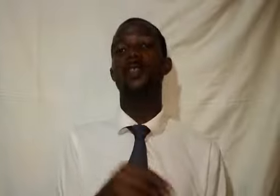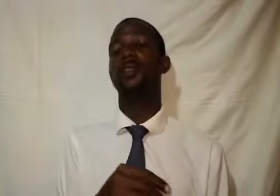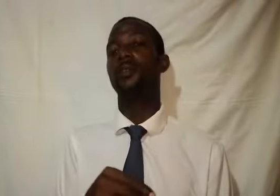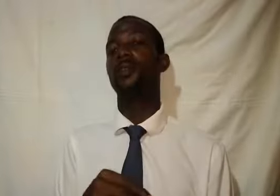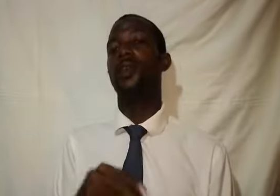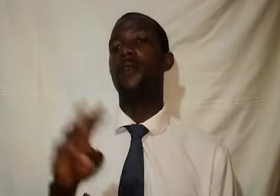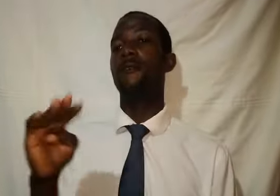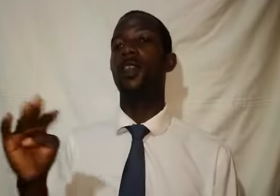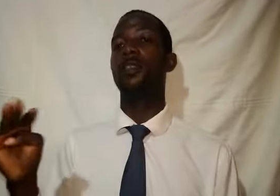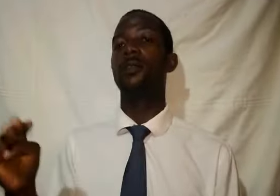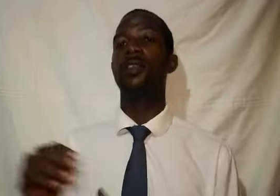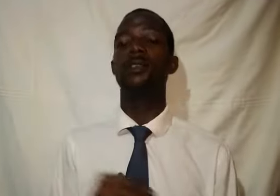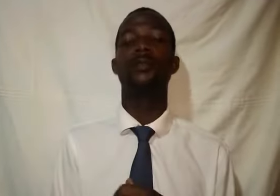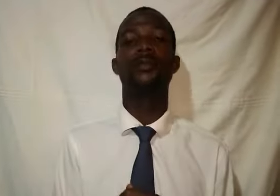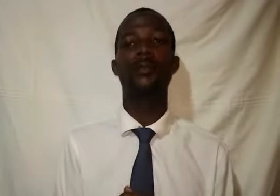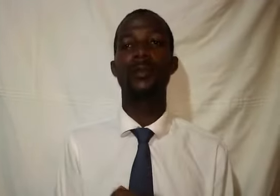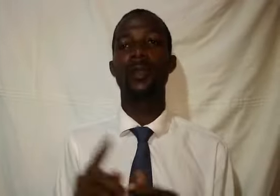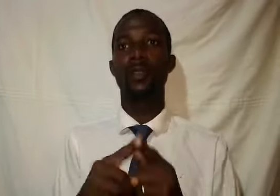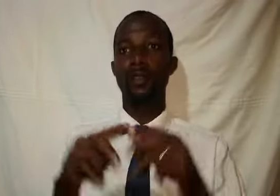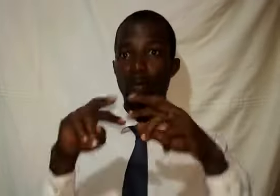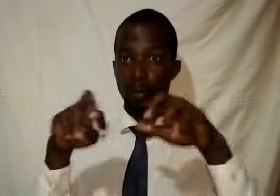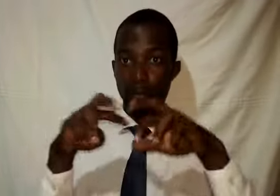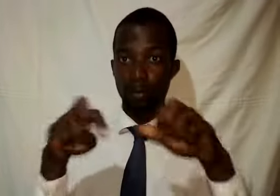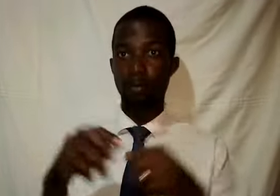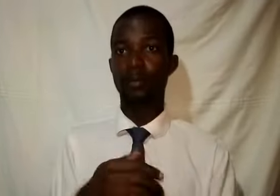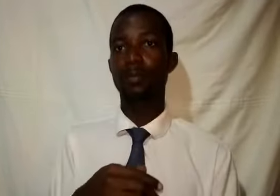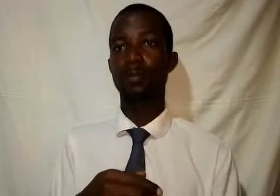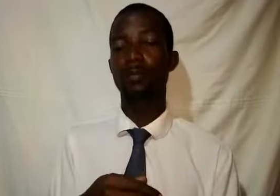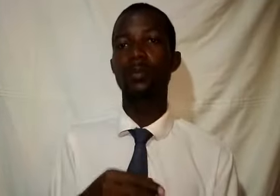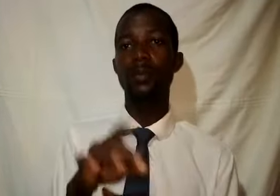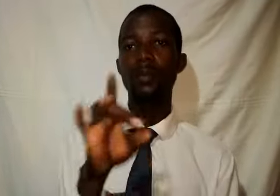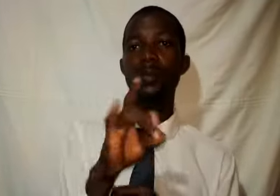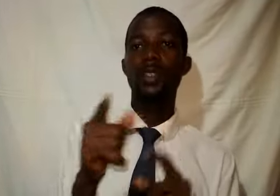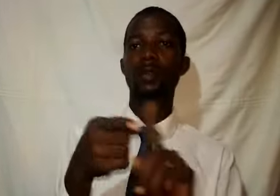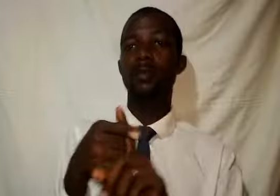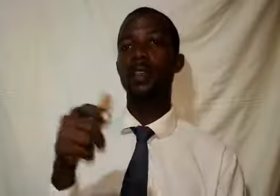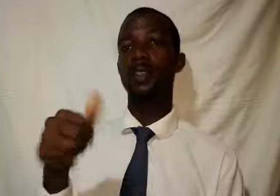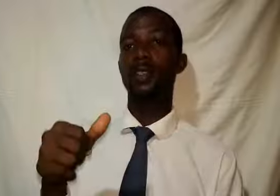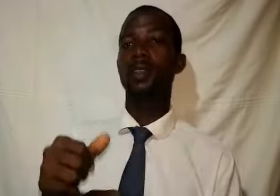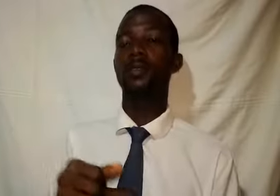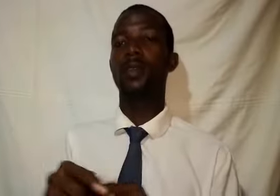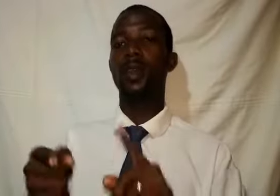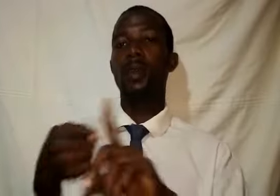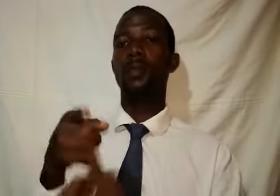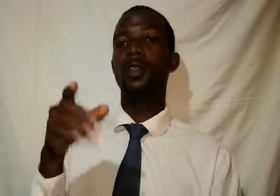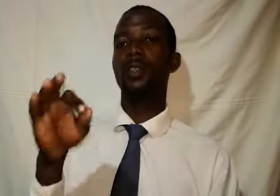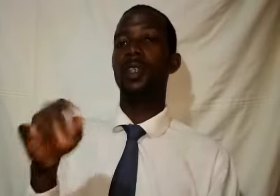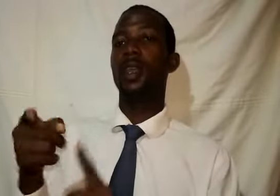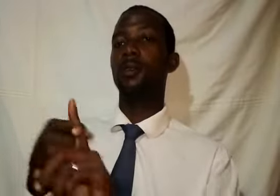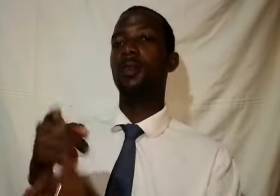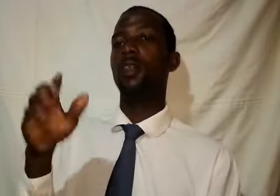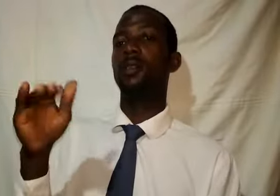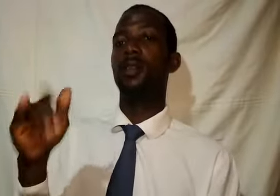14. To check, 8 plus 10 plus 9 plus 14 plus